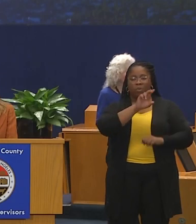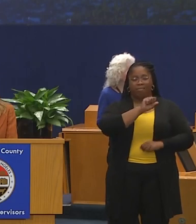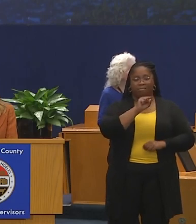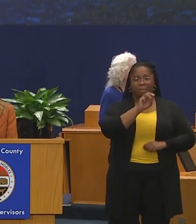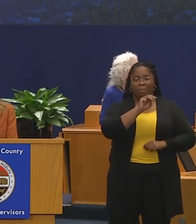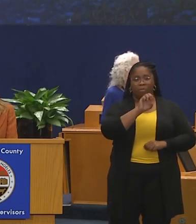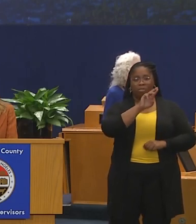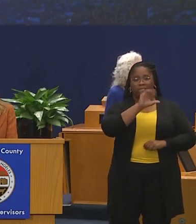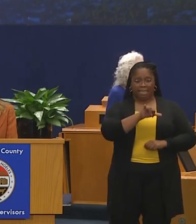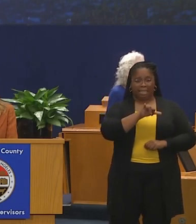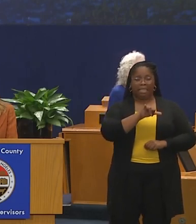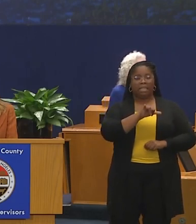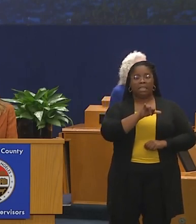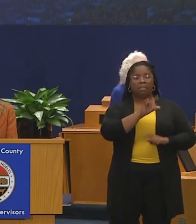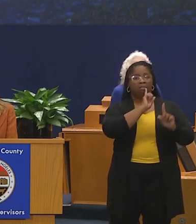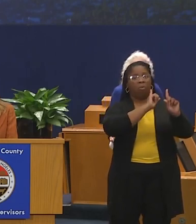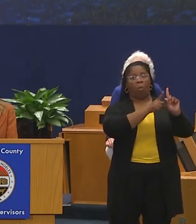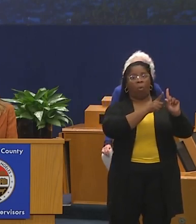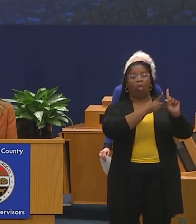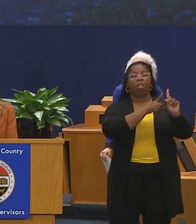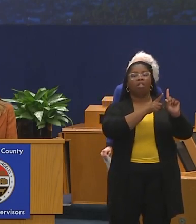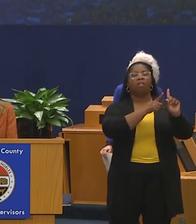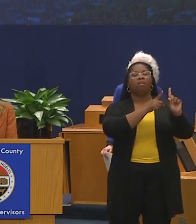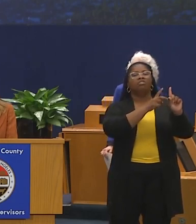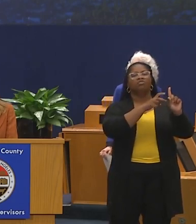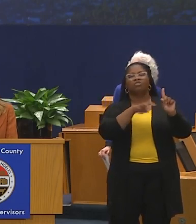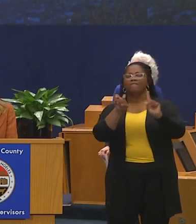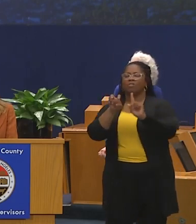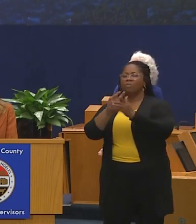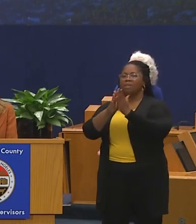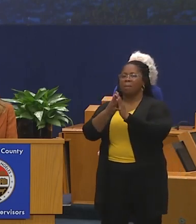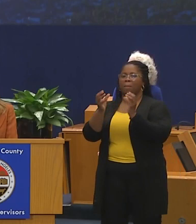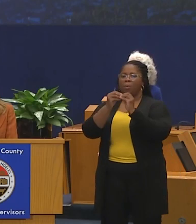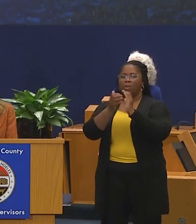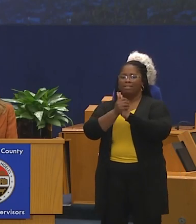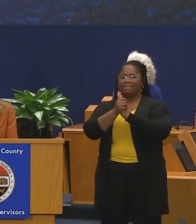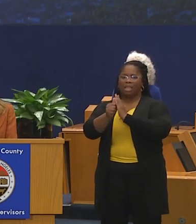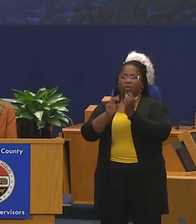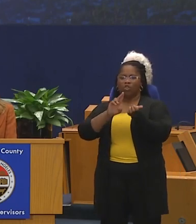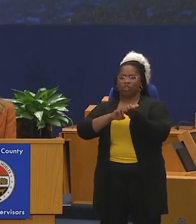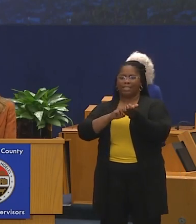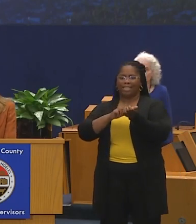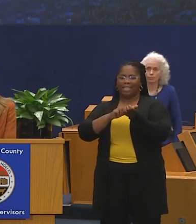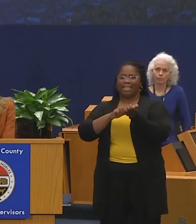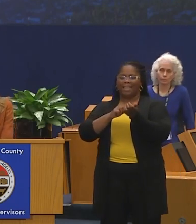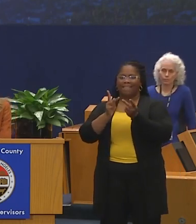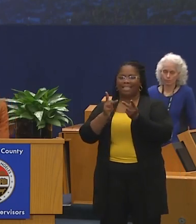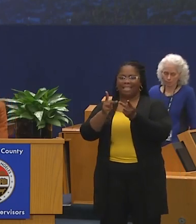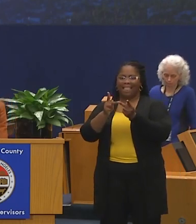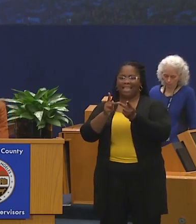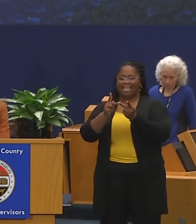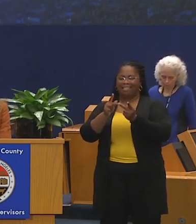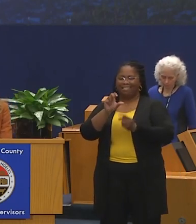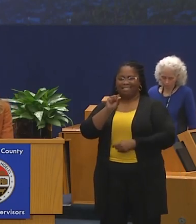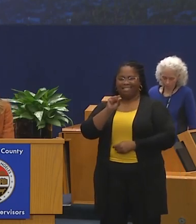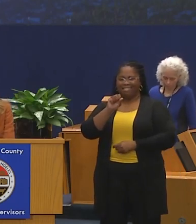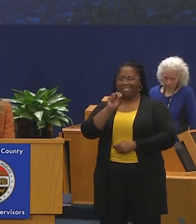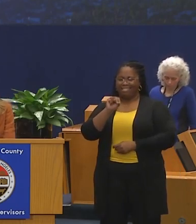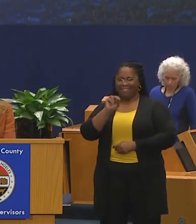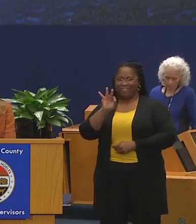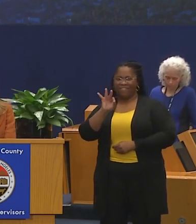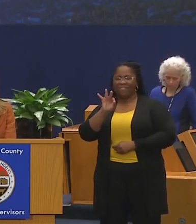Mercy for use as a skilled nursing facility, or what we call a SNF, a skilled nursing facility site, that